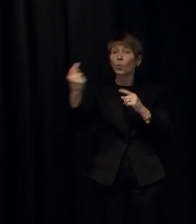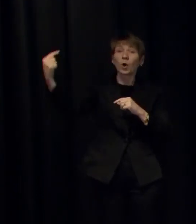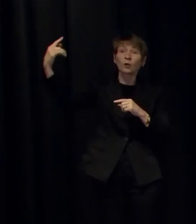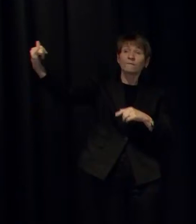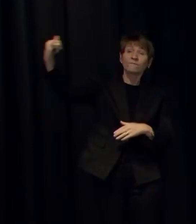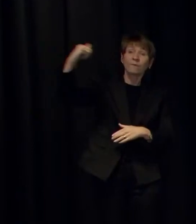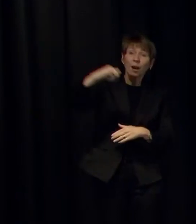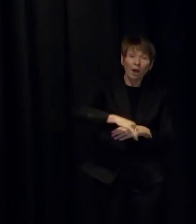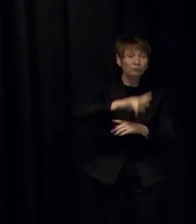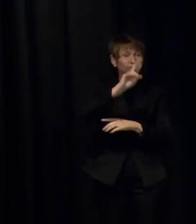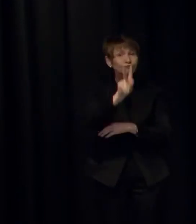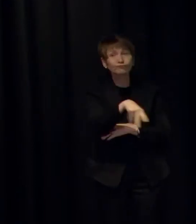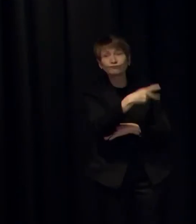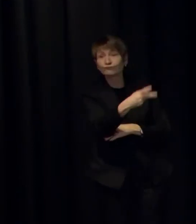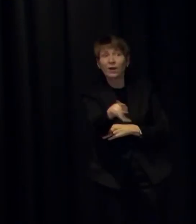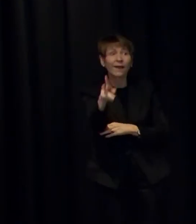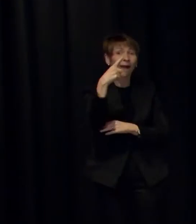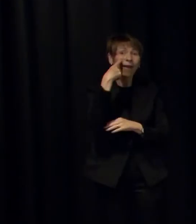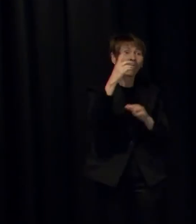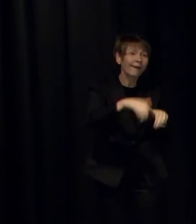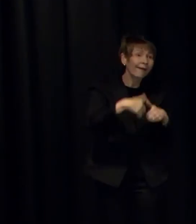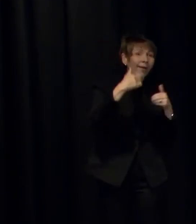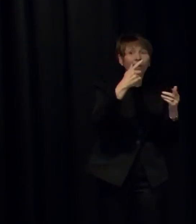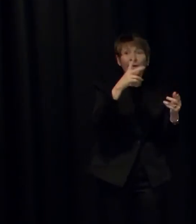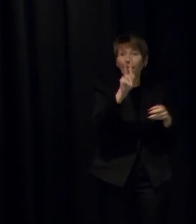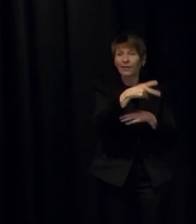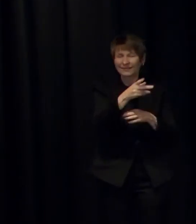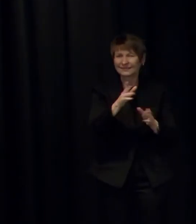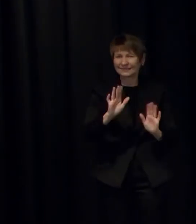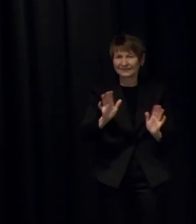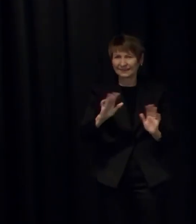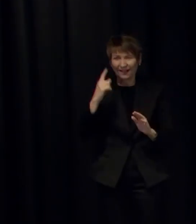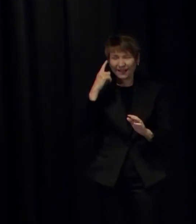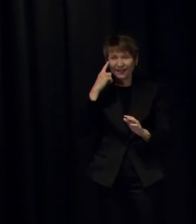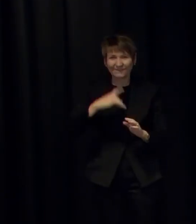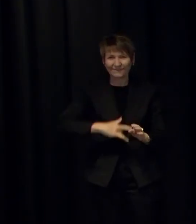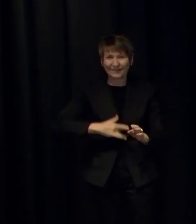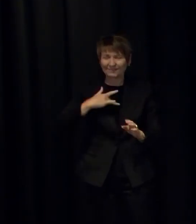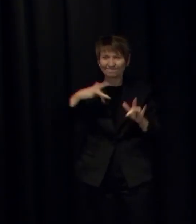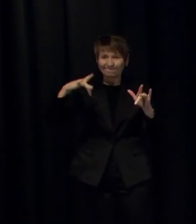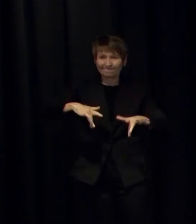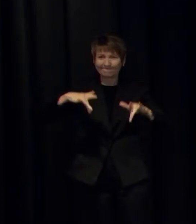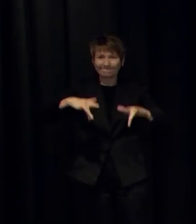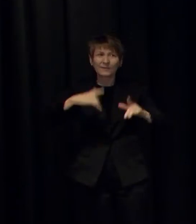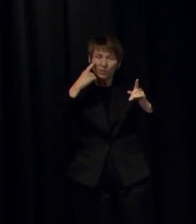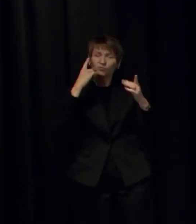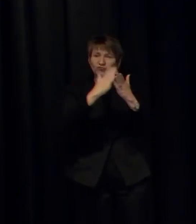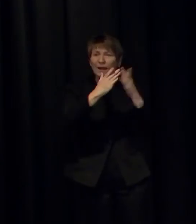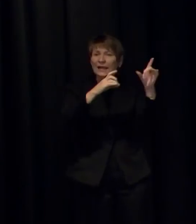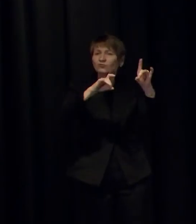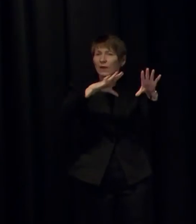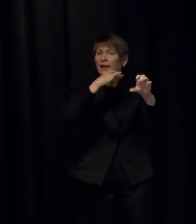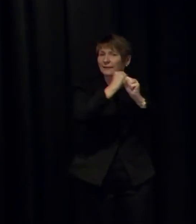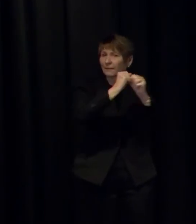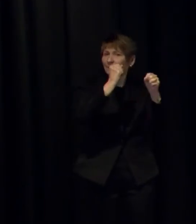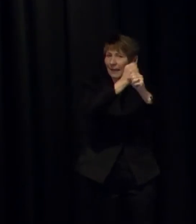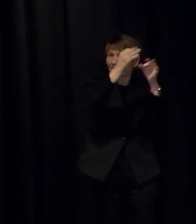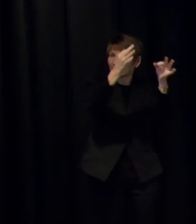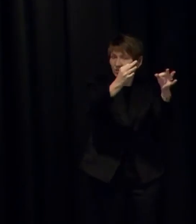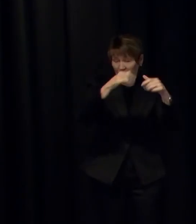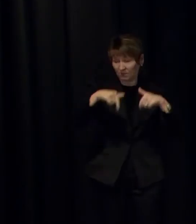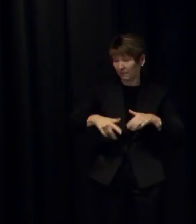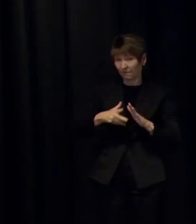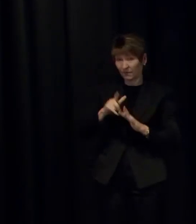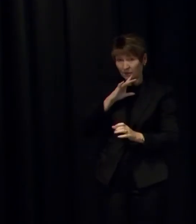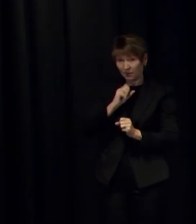double jab vaxxed. I think that's very, very unlikely. Again, not a matter for me, a matter for the Commonwealth, but I think that would be